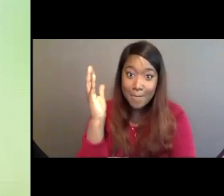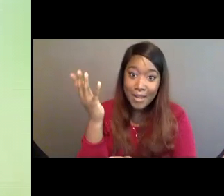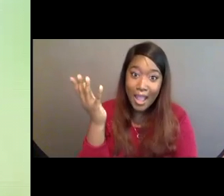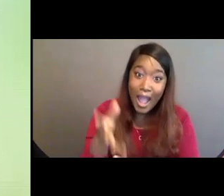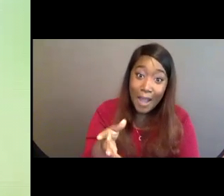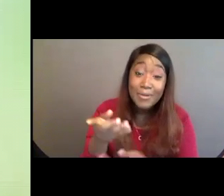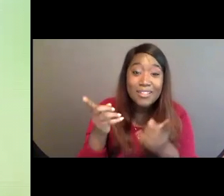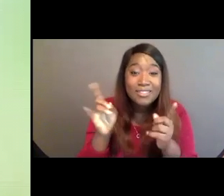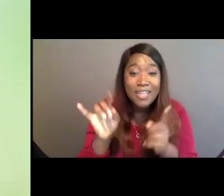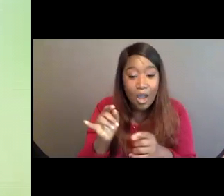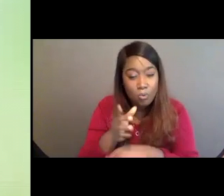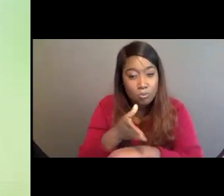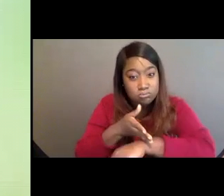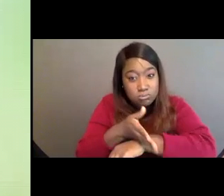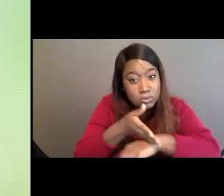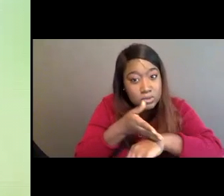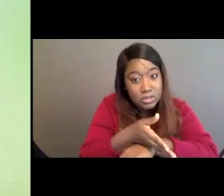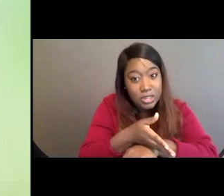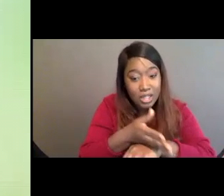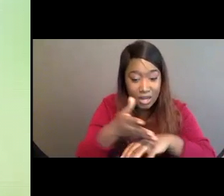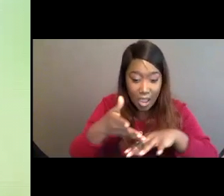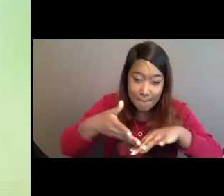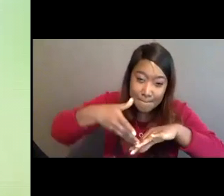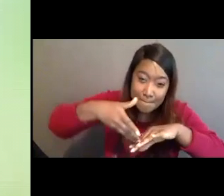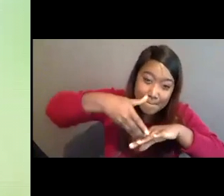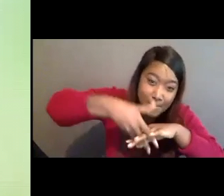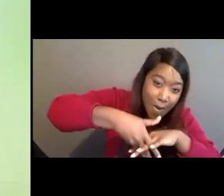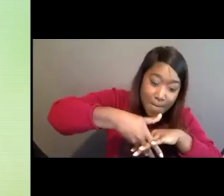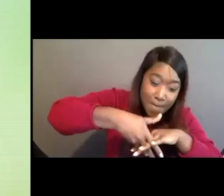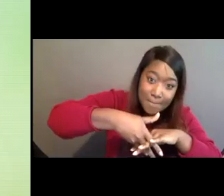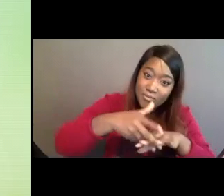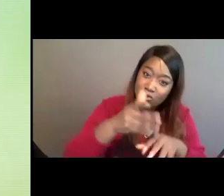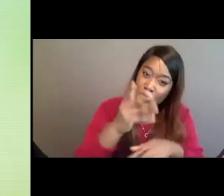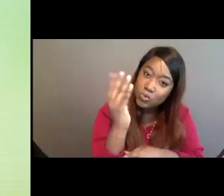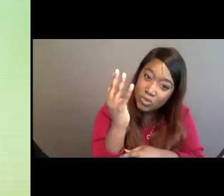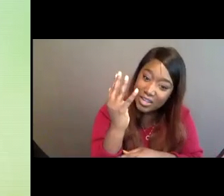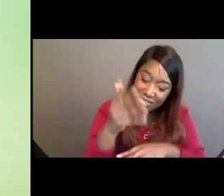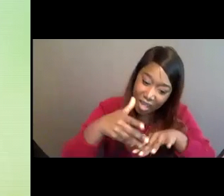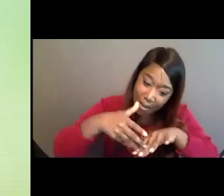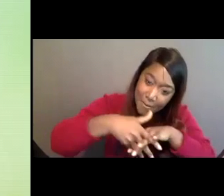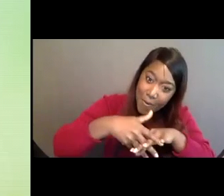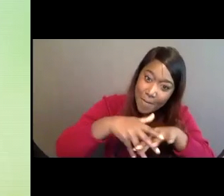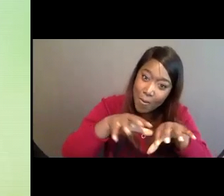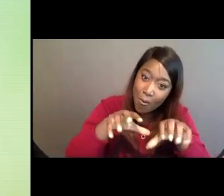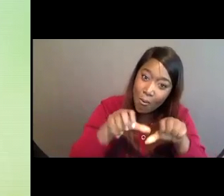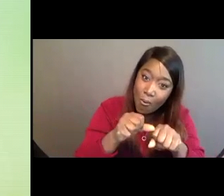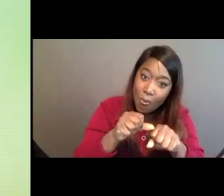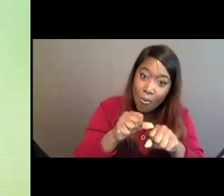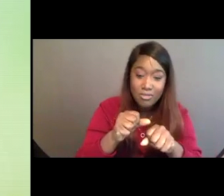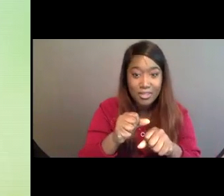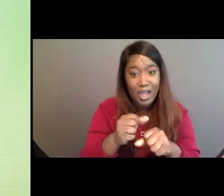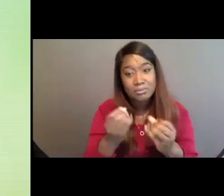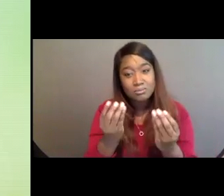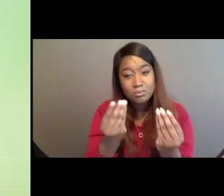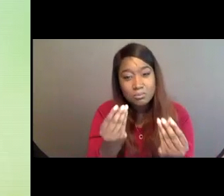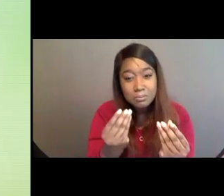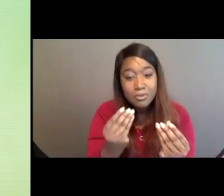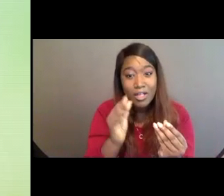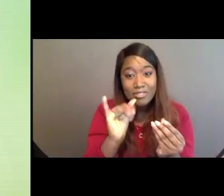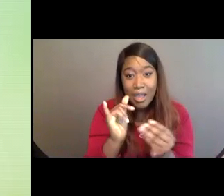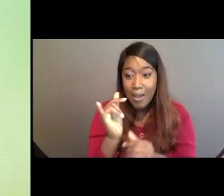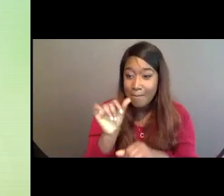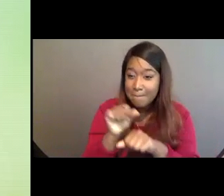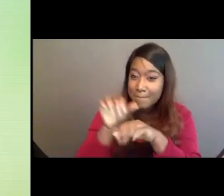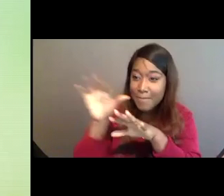of wood trees hold the earth and the mountains in place. When we have fires in